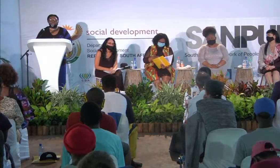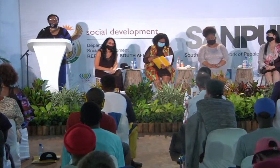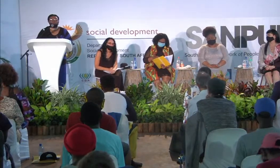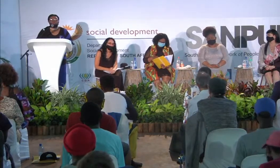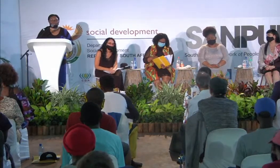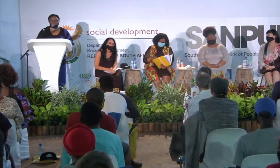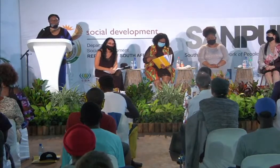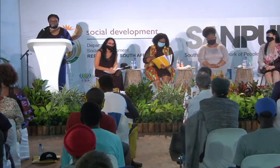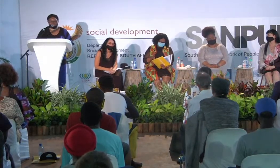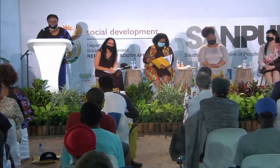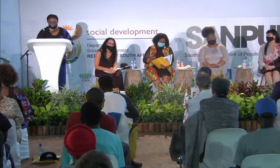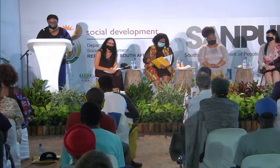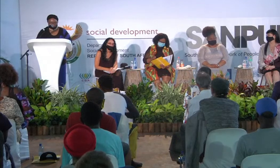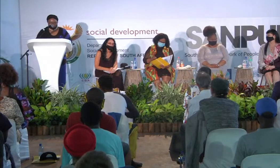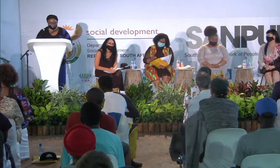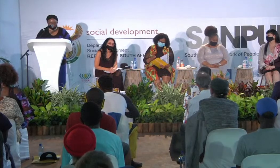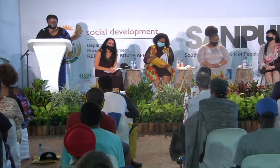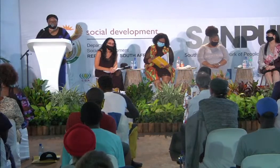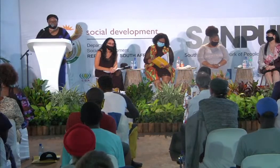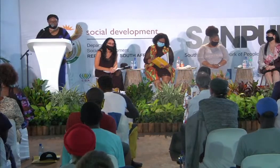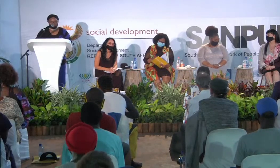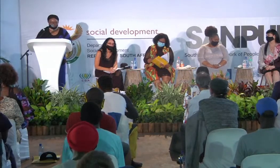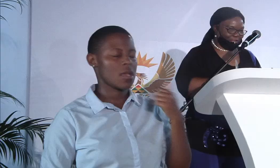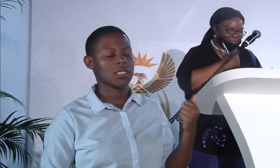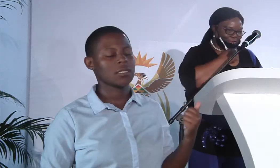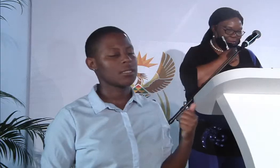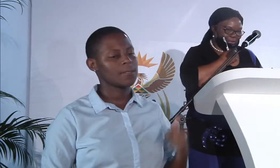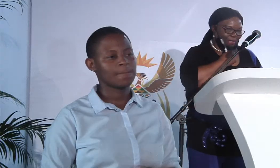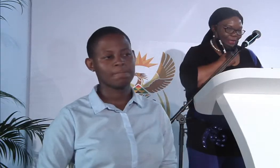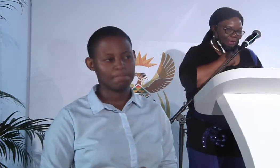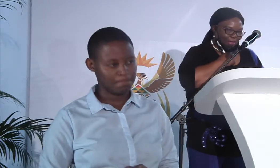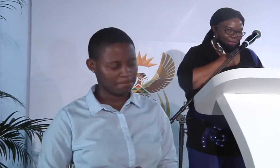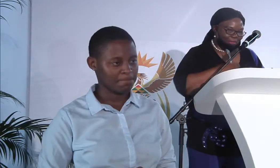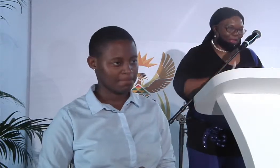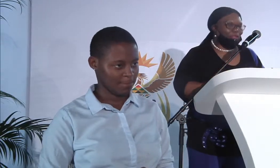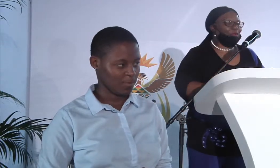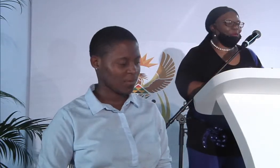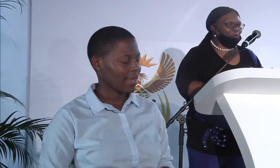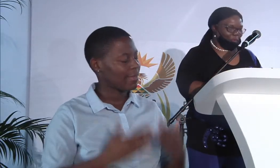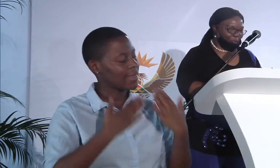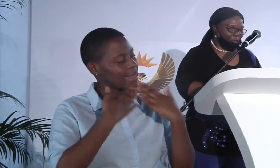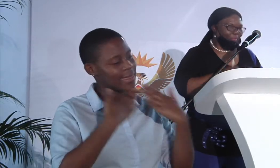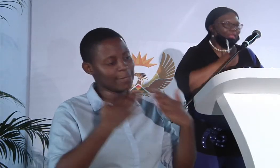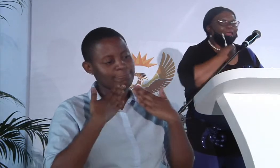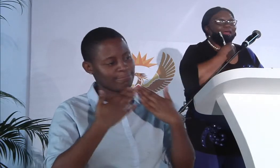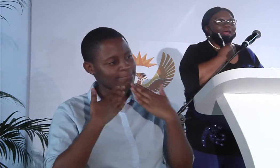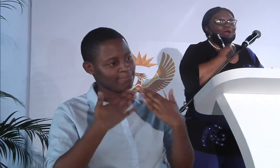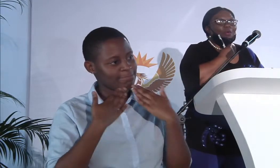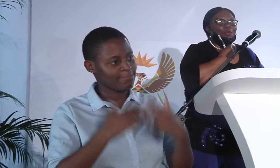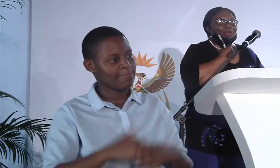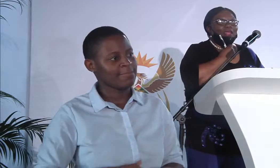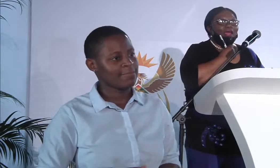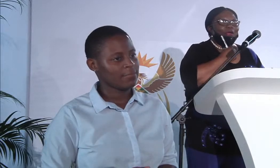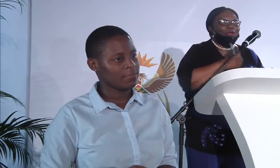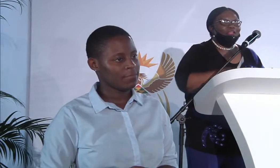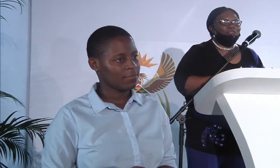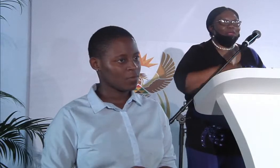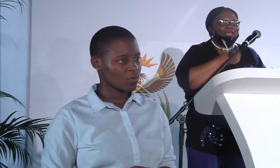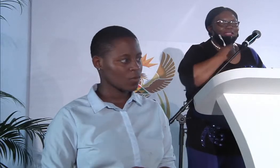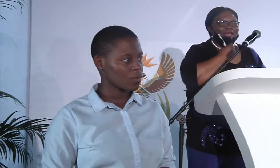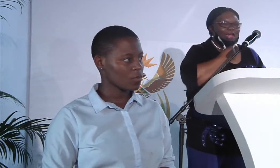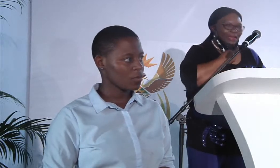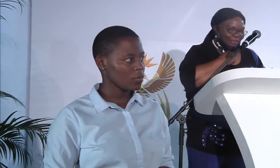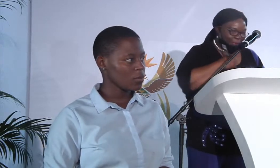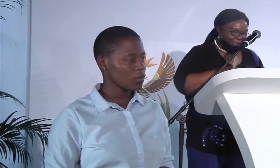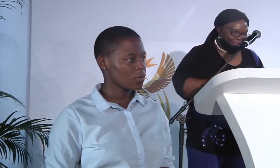This is best. This is best. Thank you. We are going to